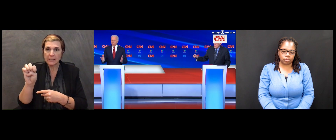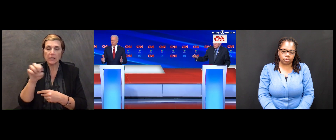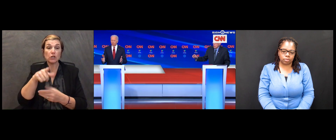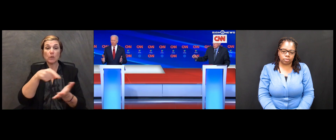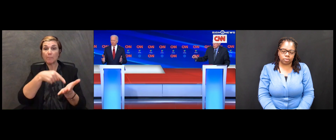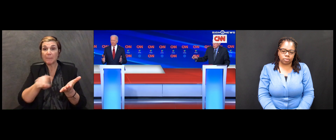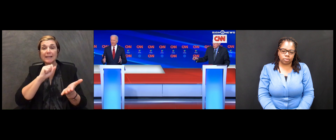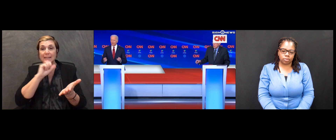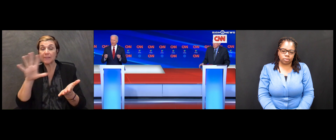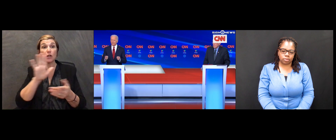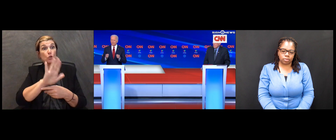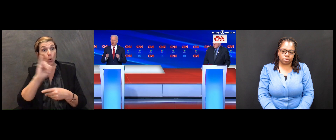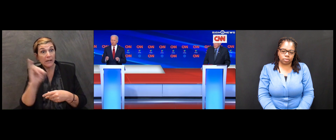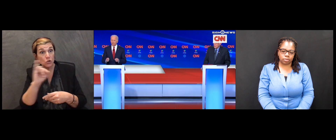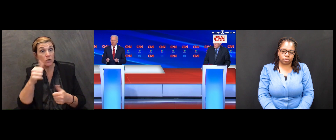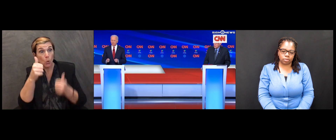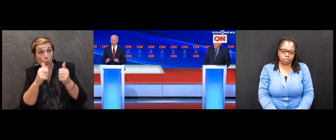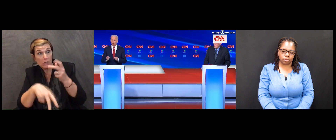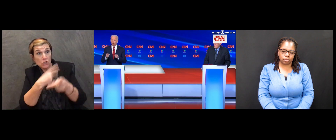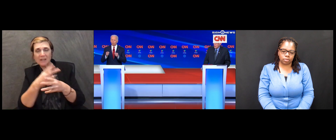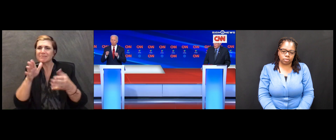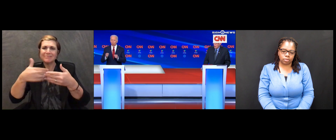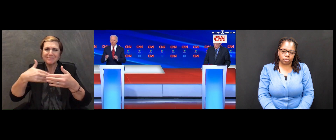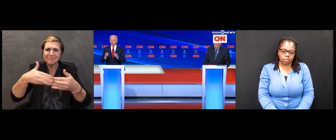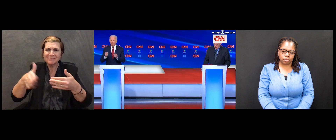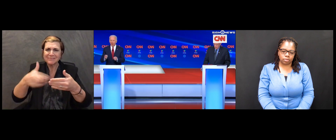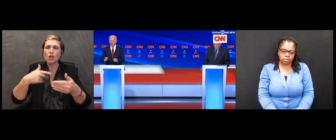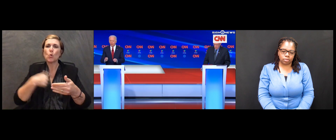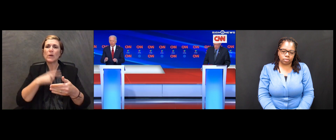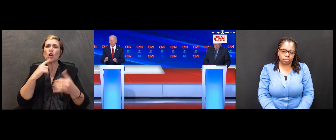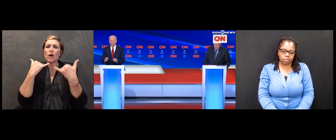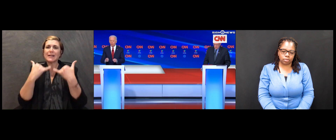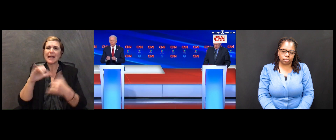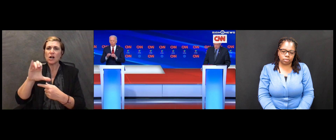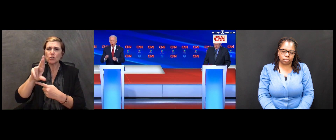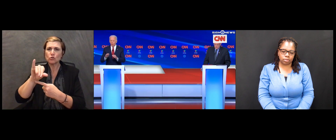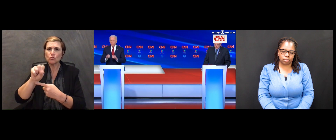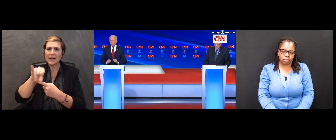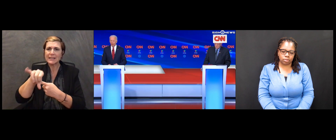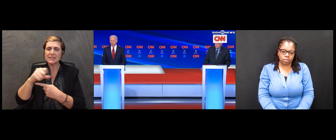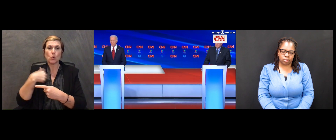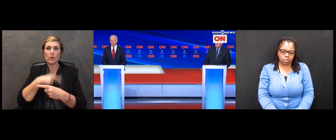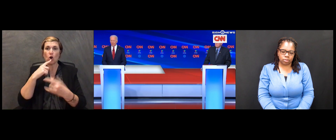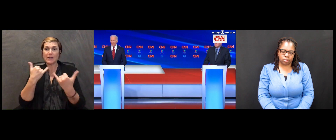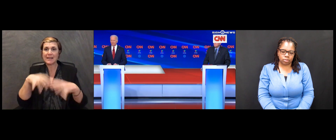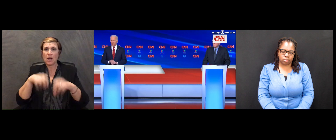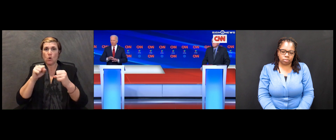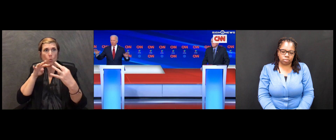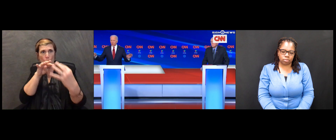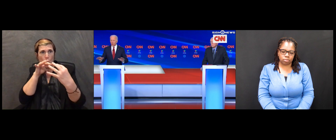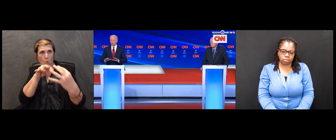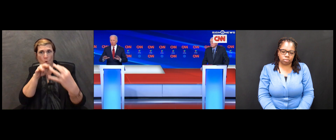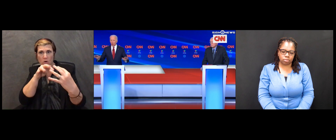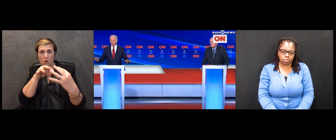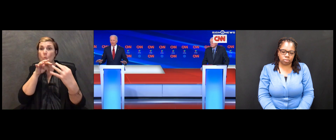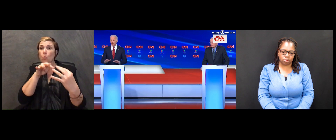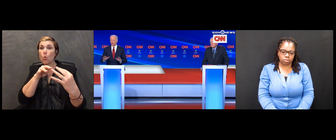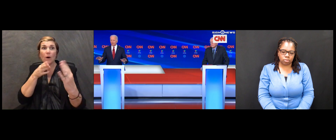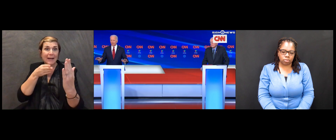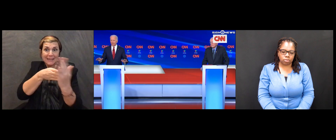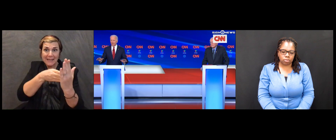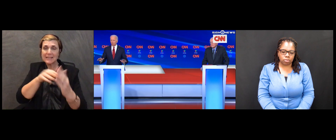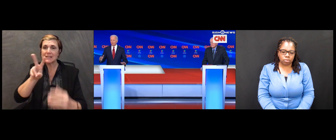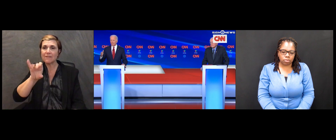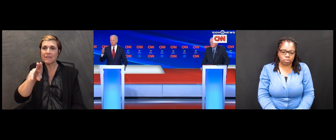have an insurance policy. This is a crisis. We're at war with the virus. We're at war with the virus. It has nothing to do with co-pays